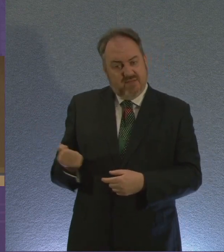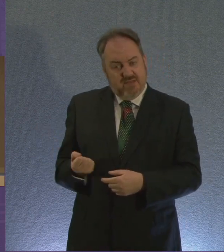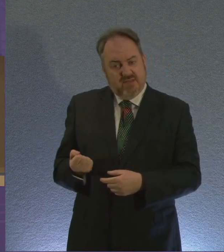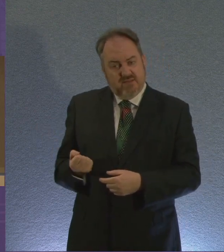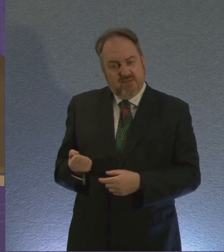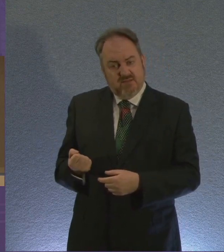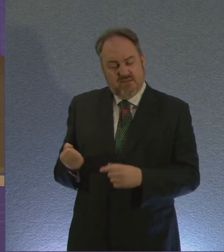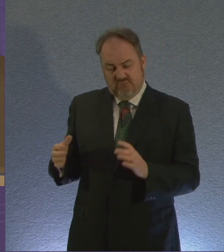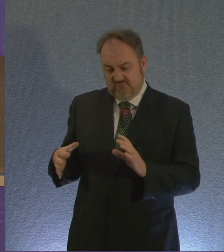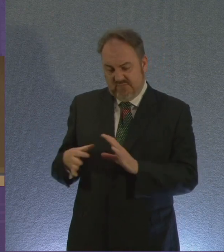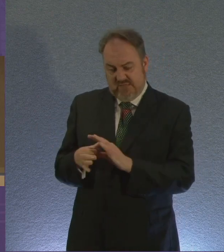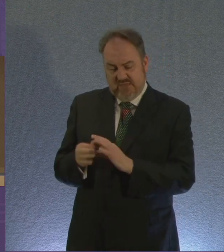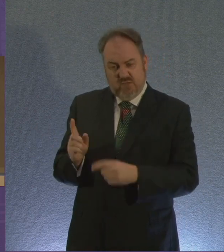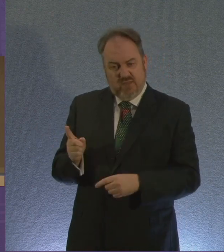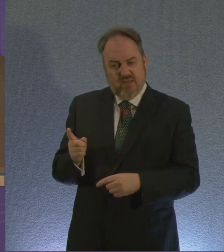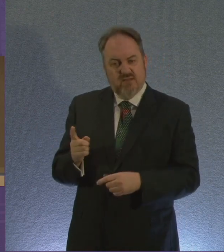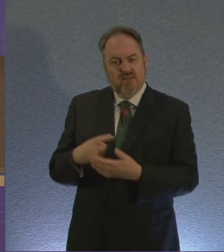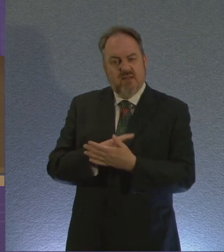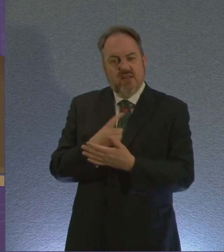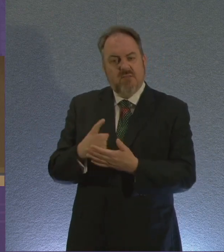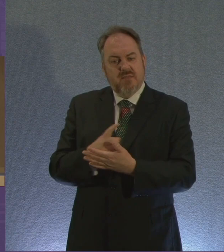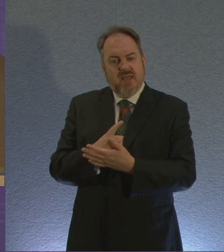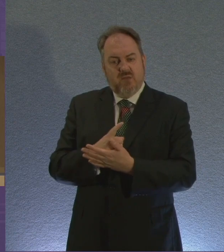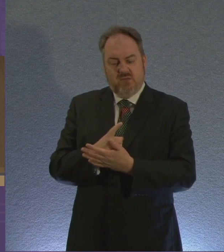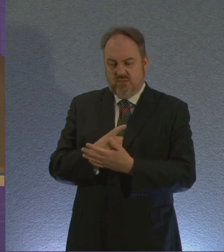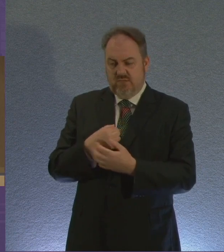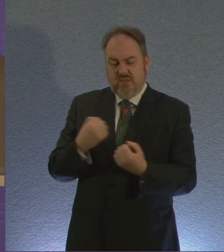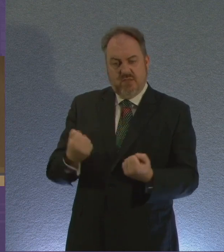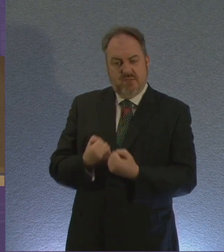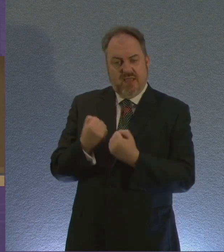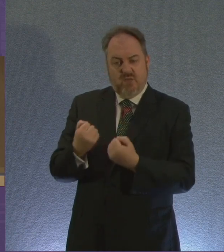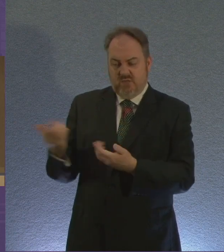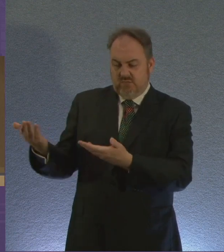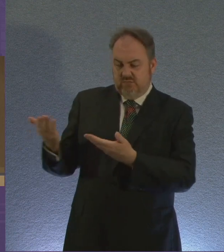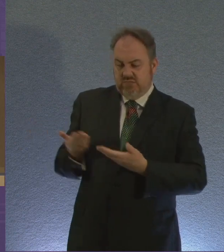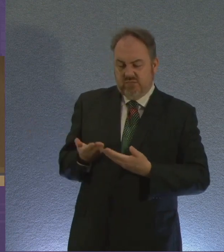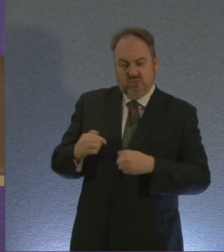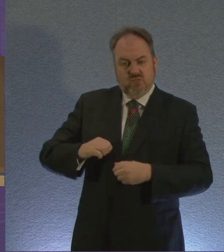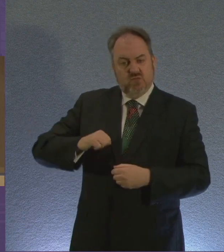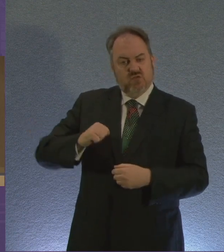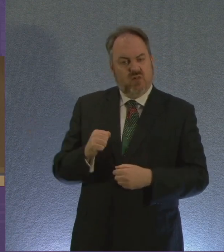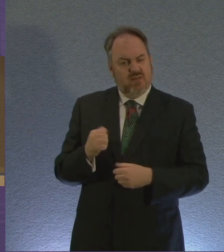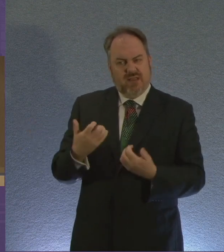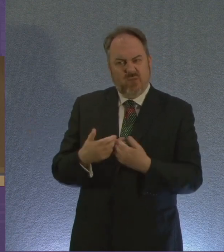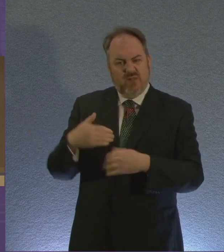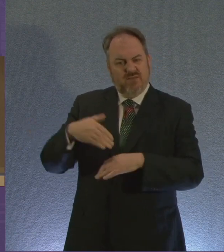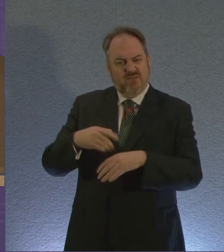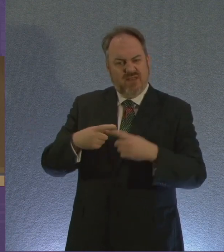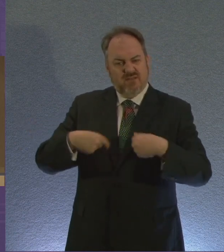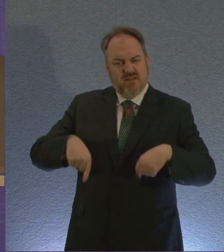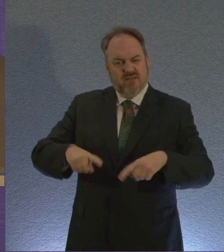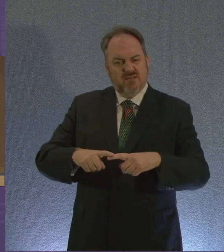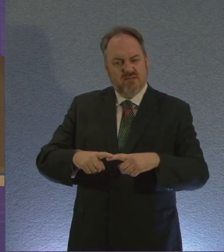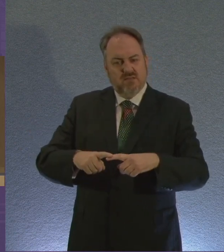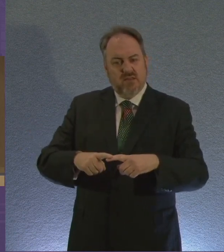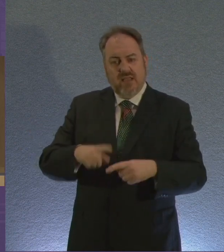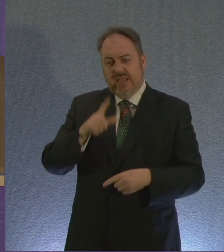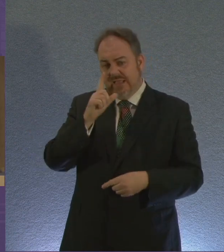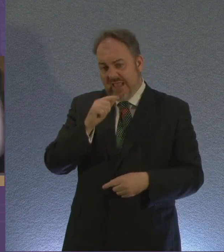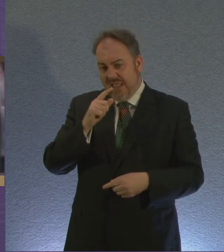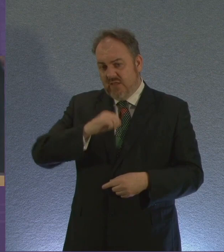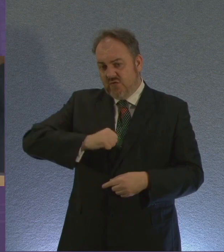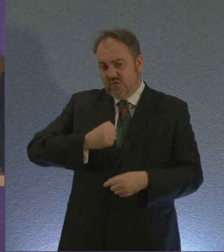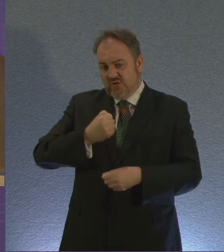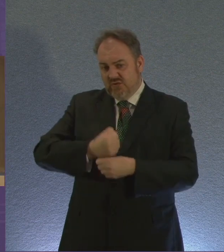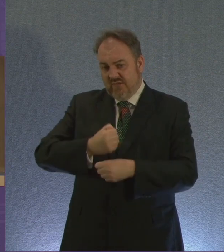in demand for reserve benefits and what it will have on the Scottish benefits, will the Government be able to meet that increased